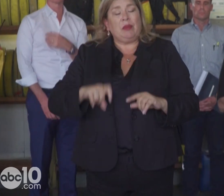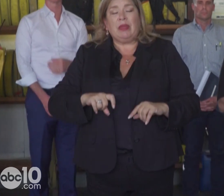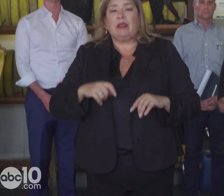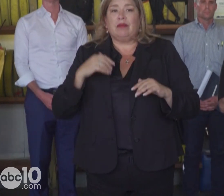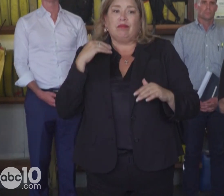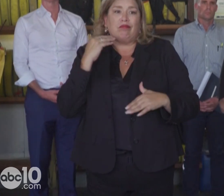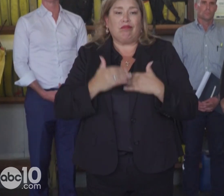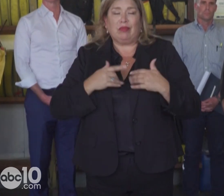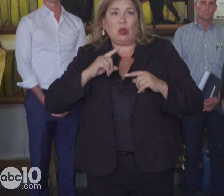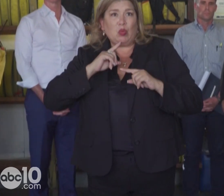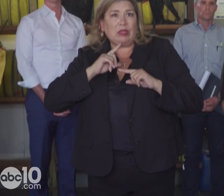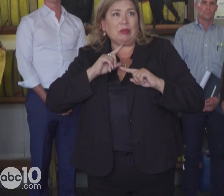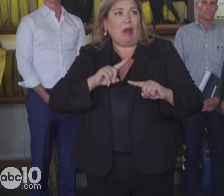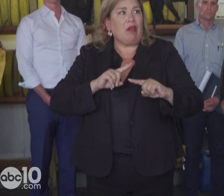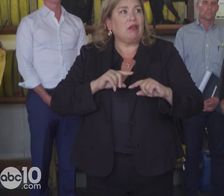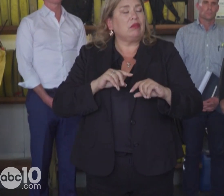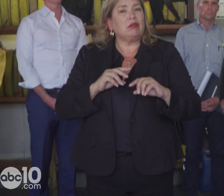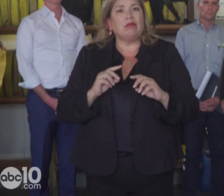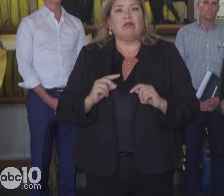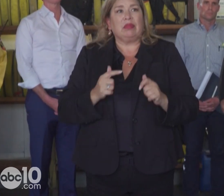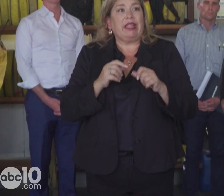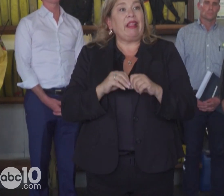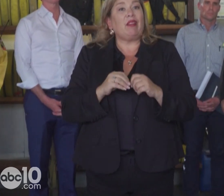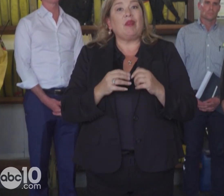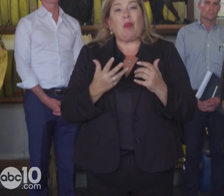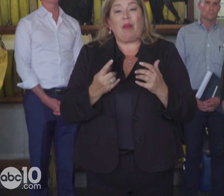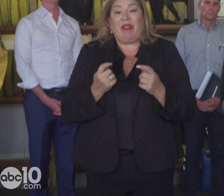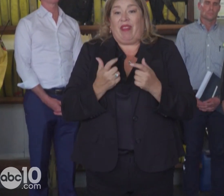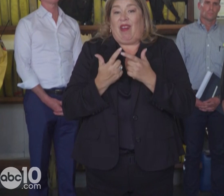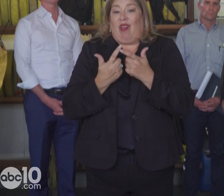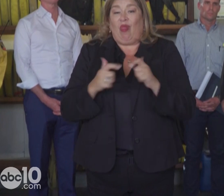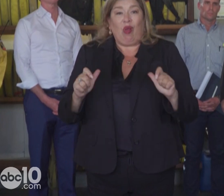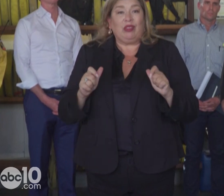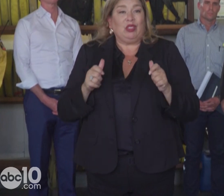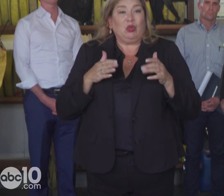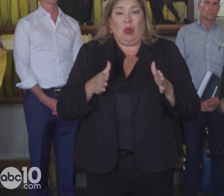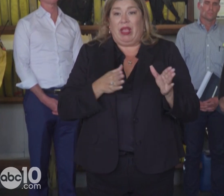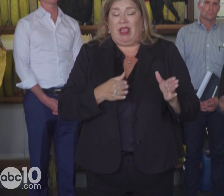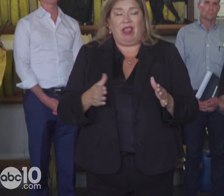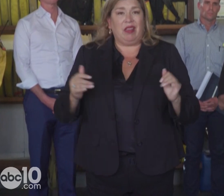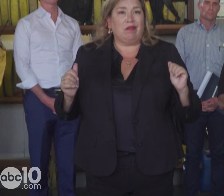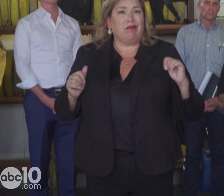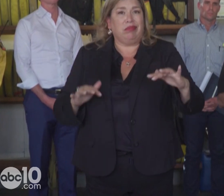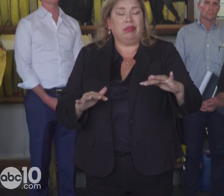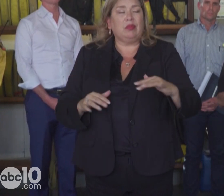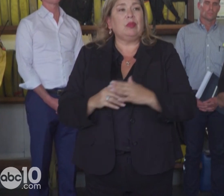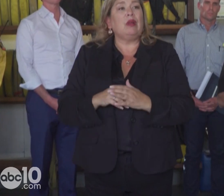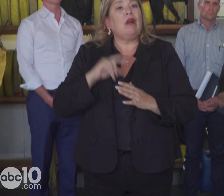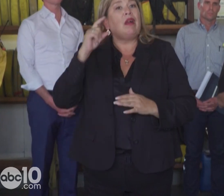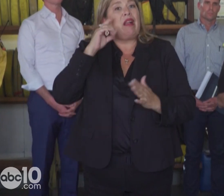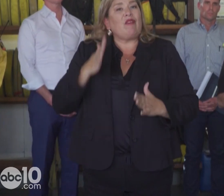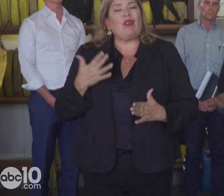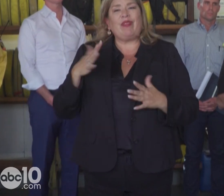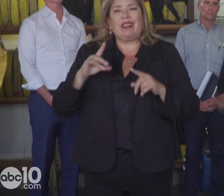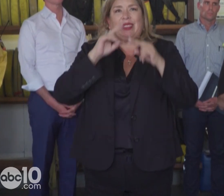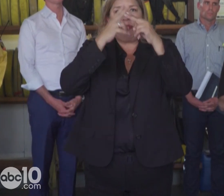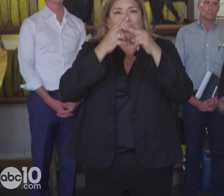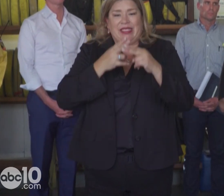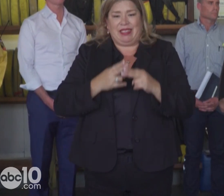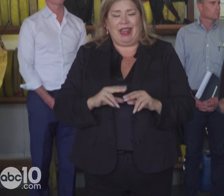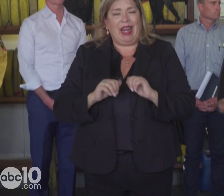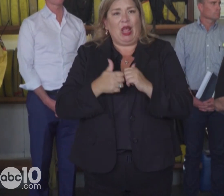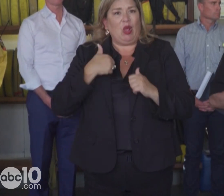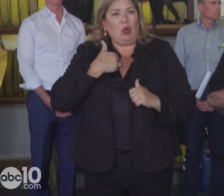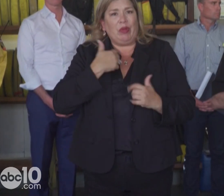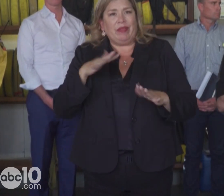a probably the largest way we have ever done. The governor mentioned a number of ways we're looking at